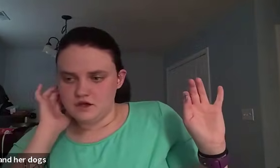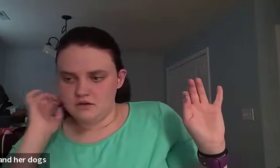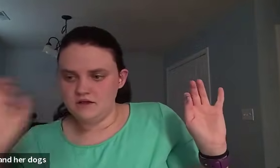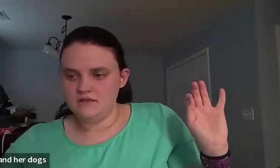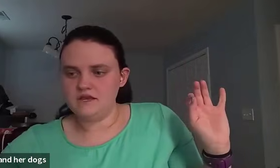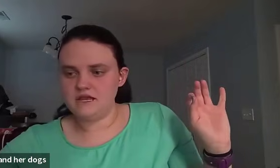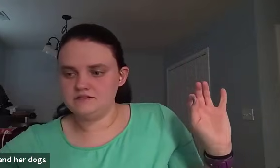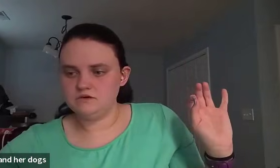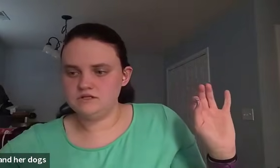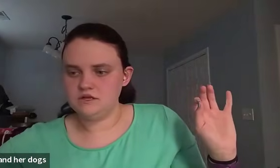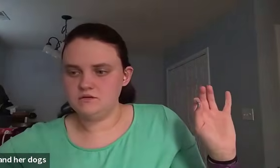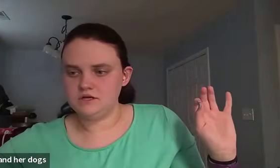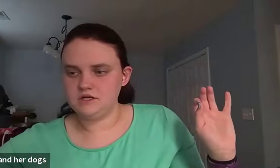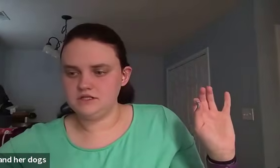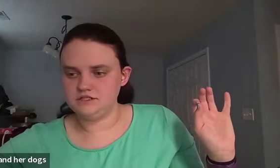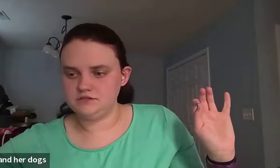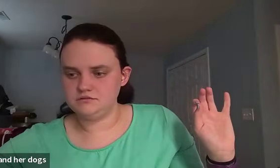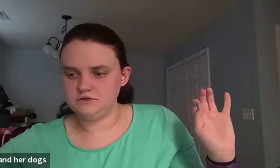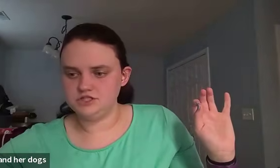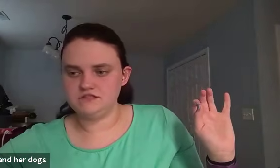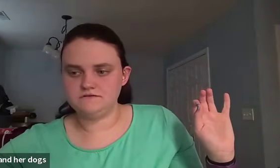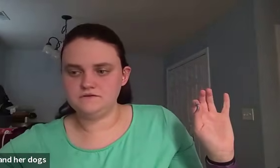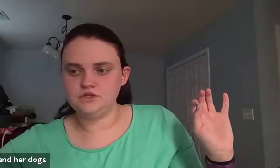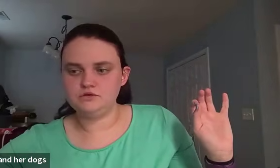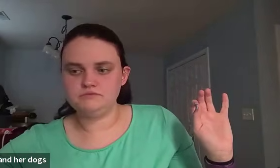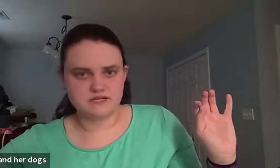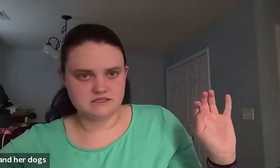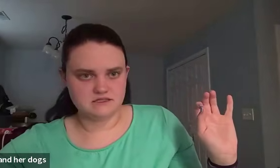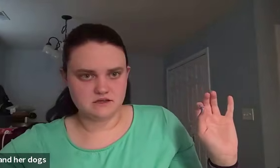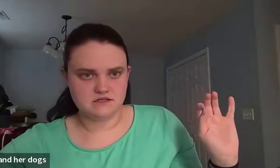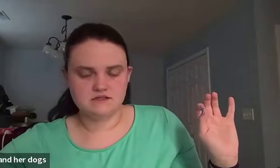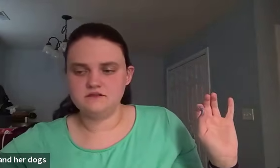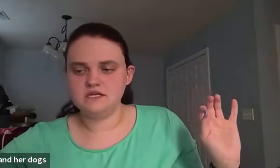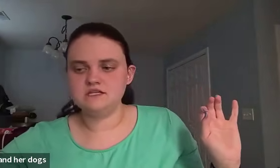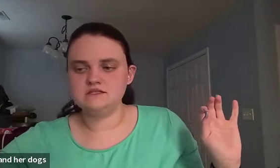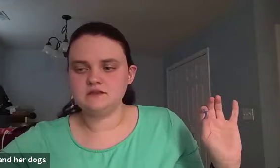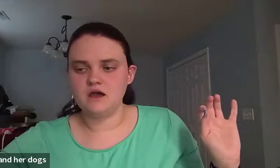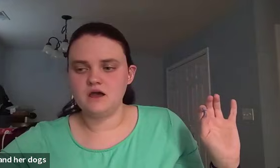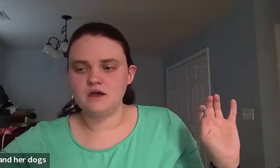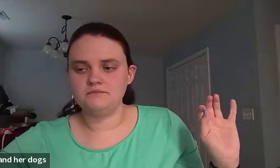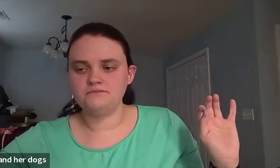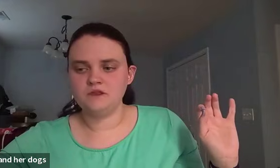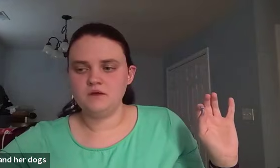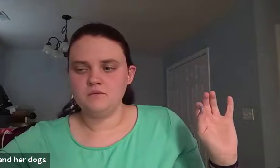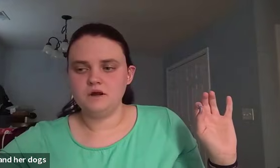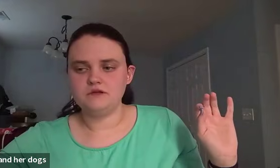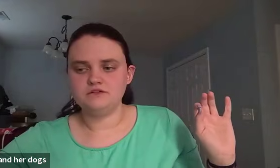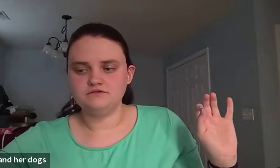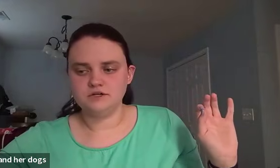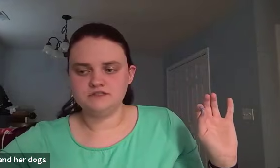So the next ones we're gonna do are just a few basic signs. These, what I'm gonna do first